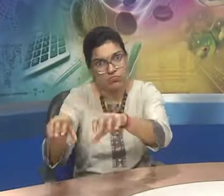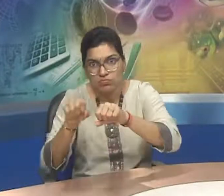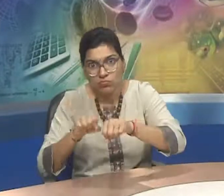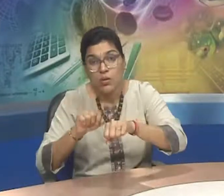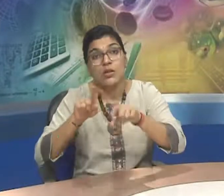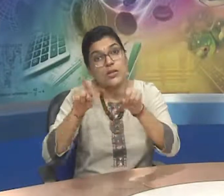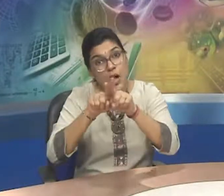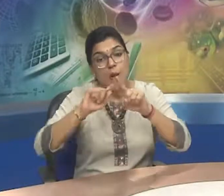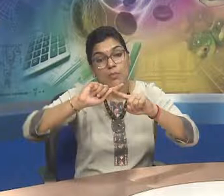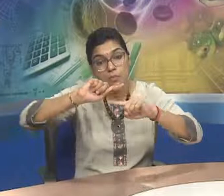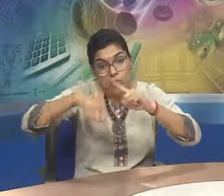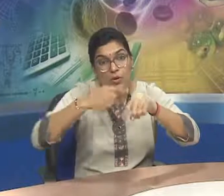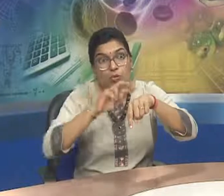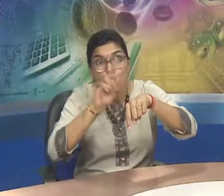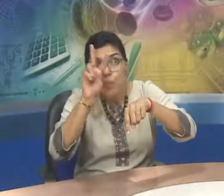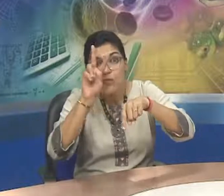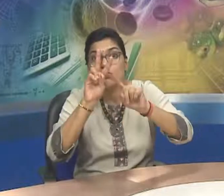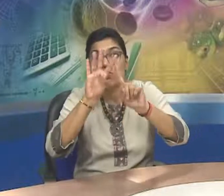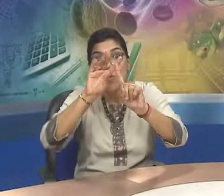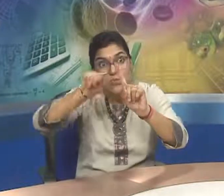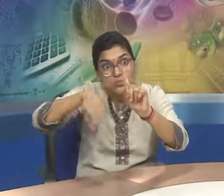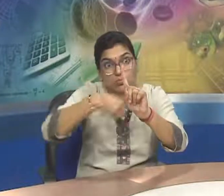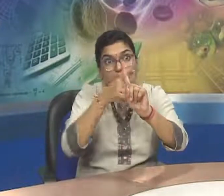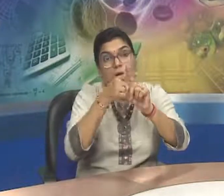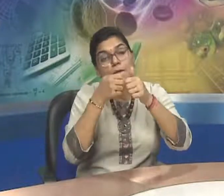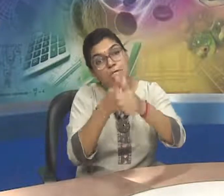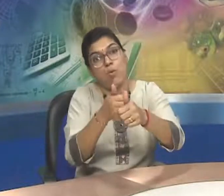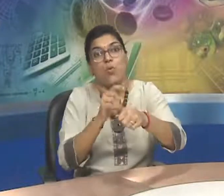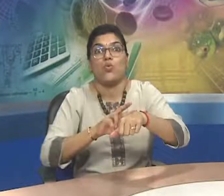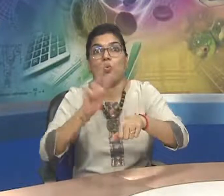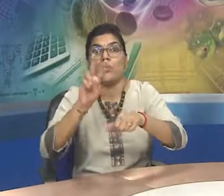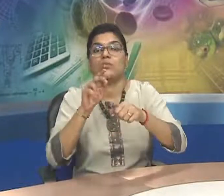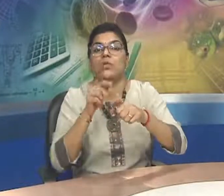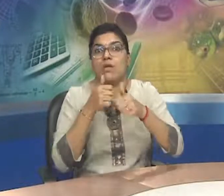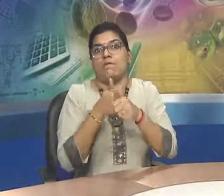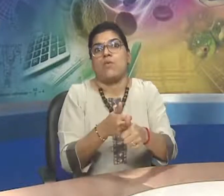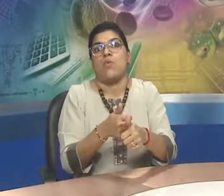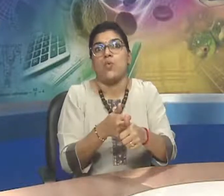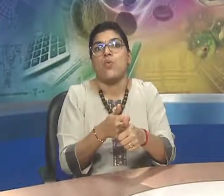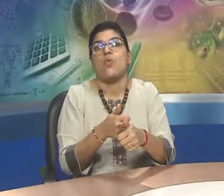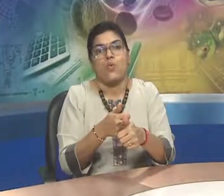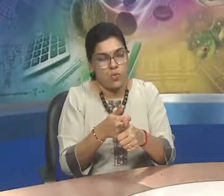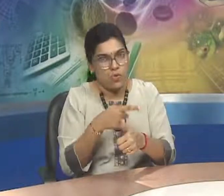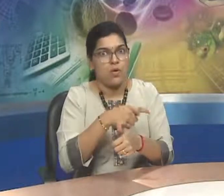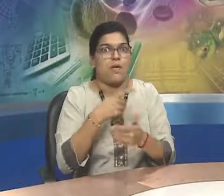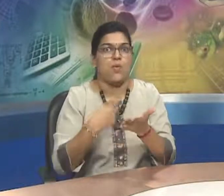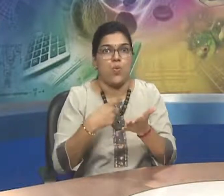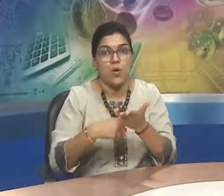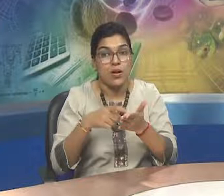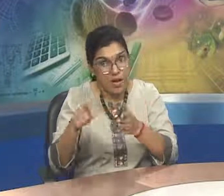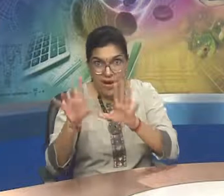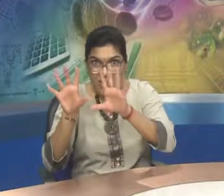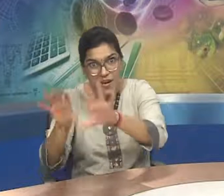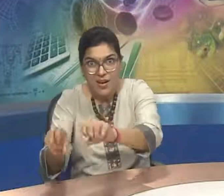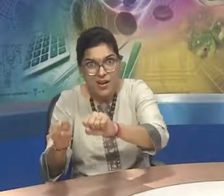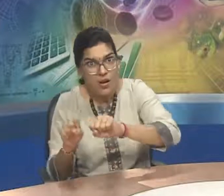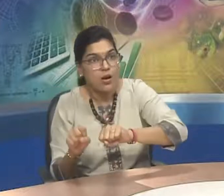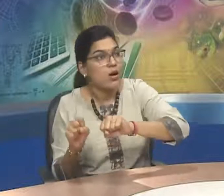For example, if a person is caught at 2 p.m., then before the 24-hour gets over,